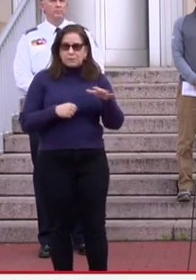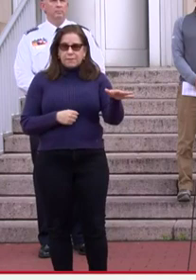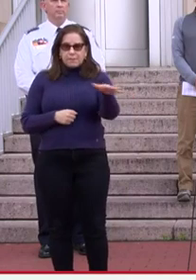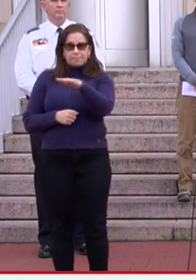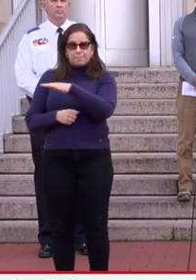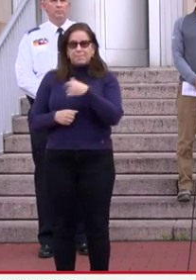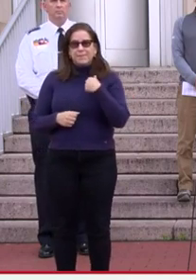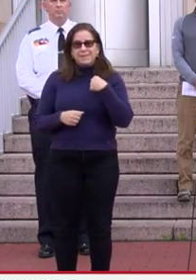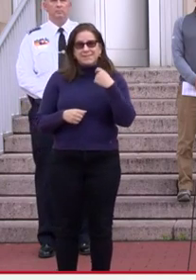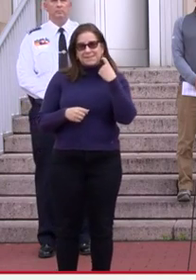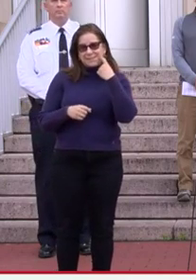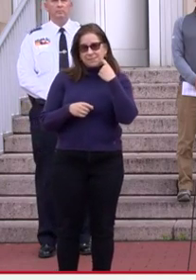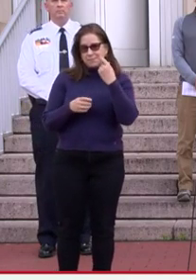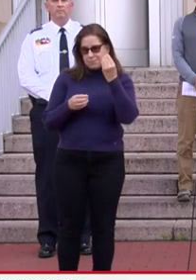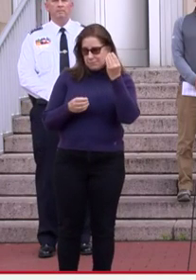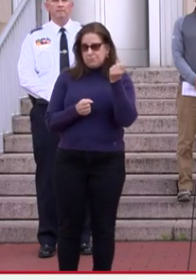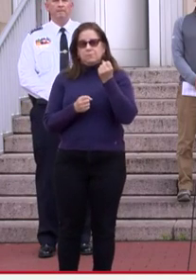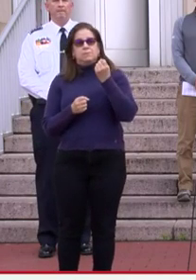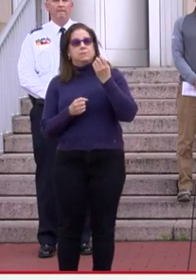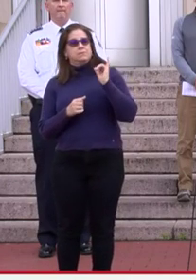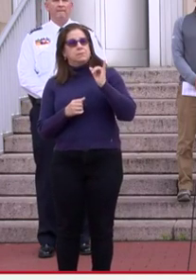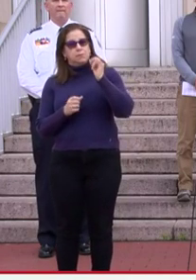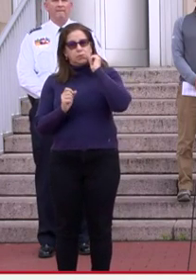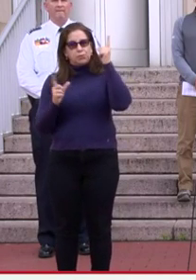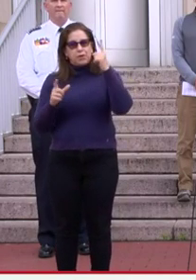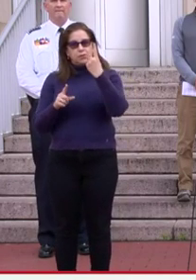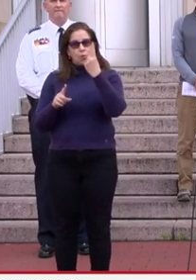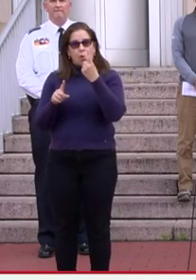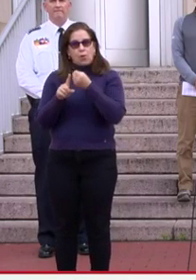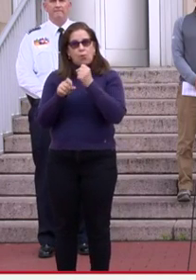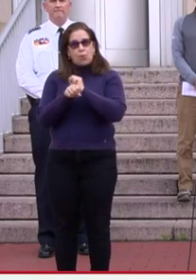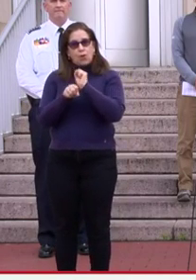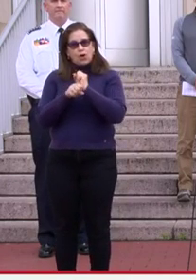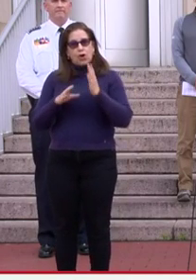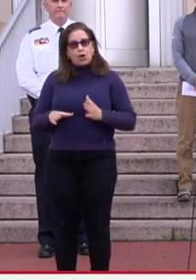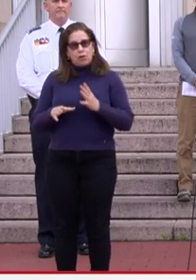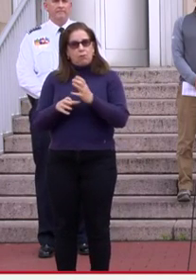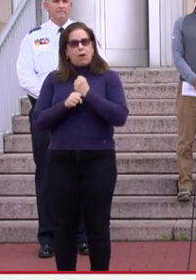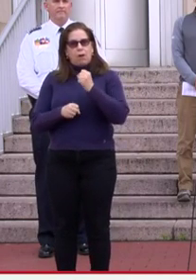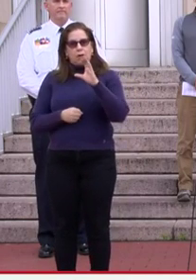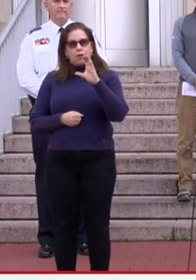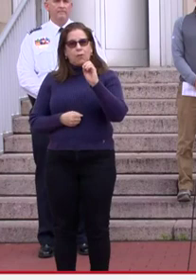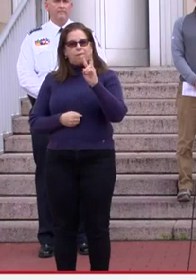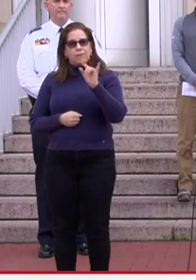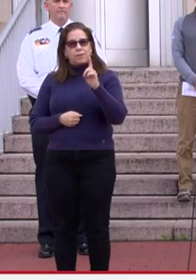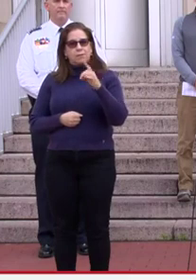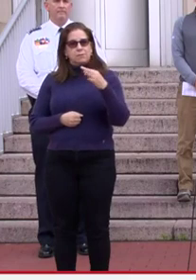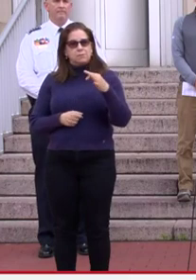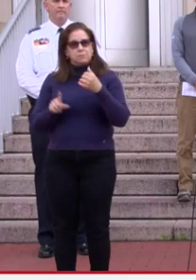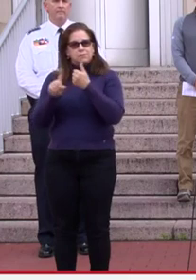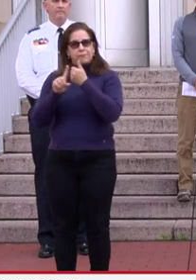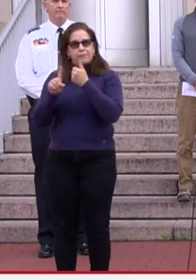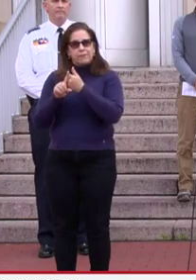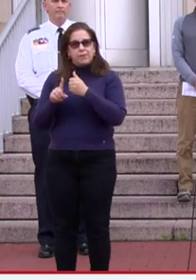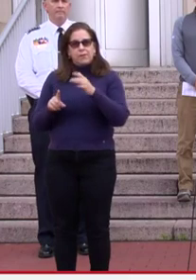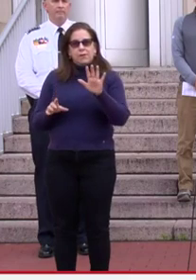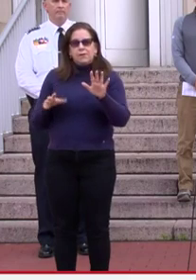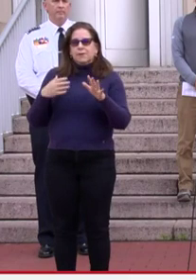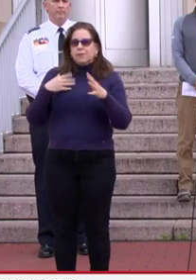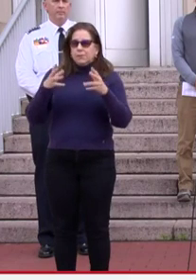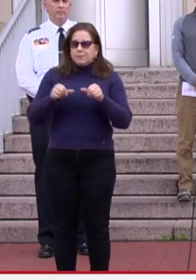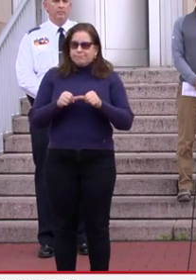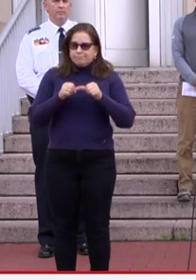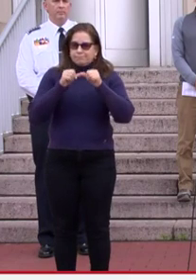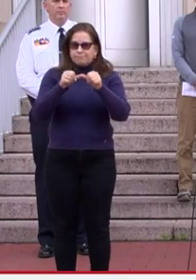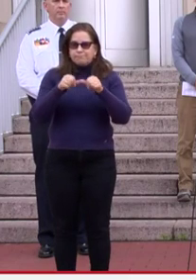has a ripple effect in our entire service. So the things that we can all do as Washingtonians is heed the